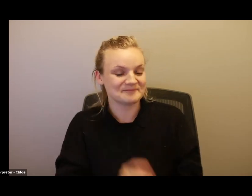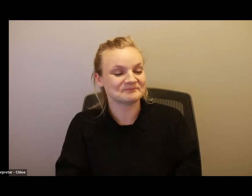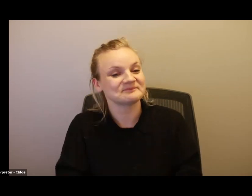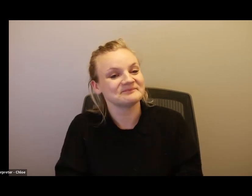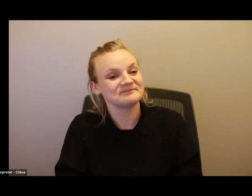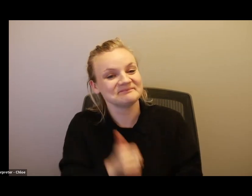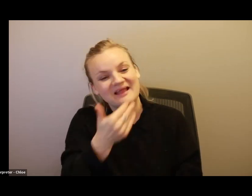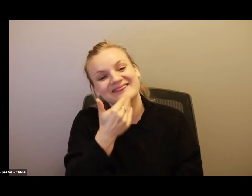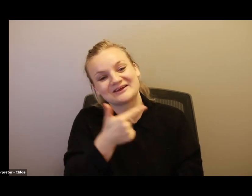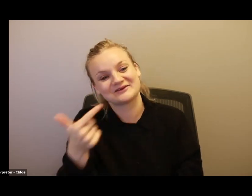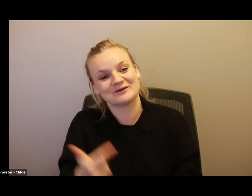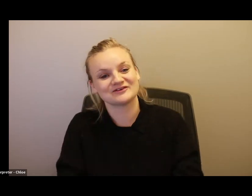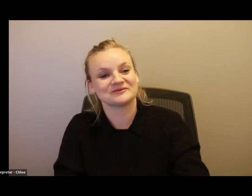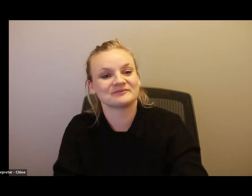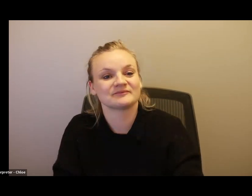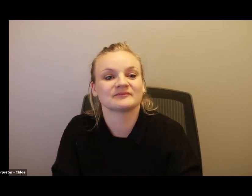Thanks, Carolina.